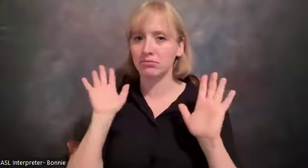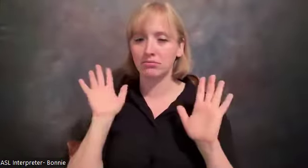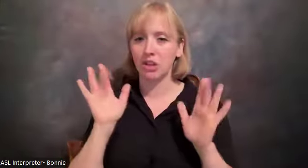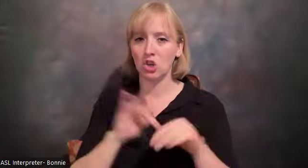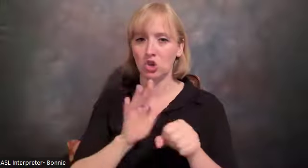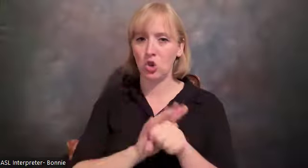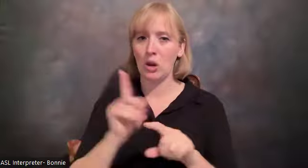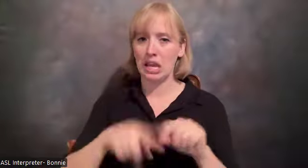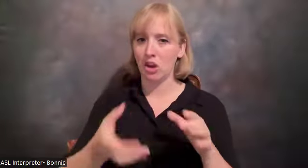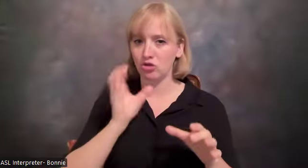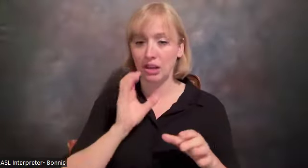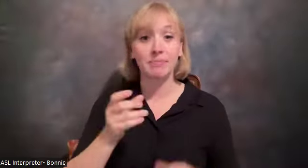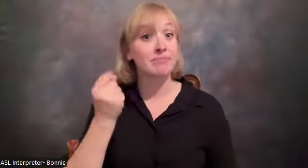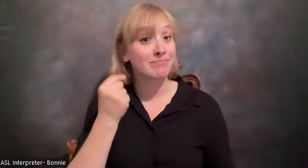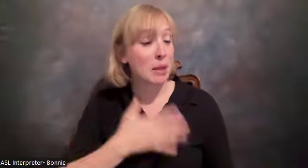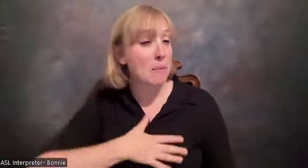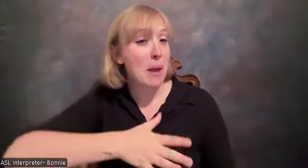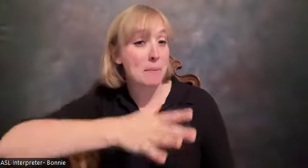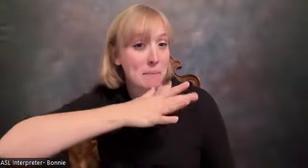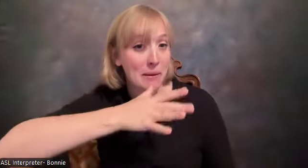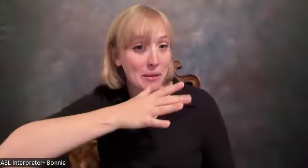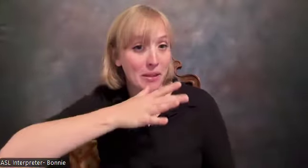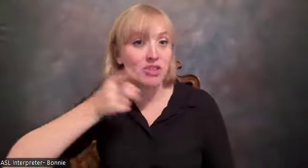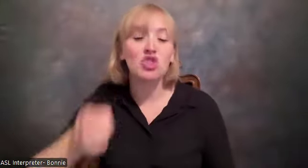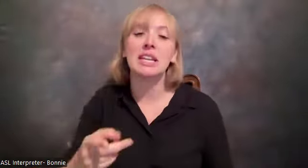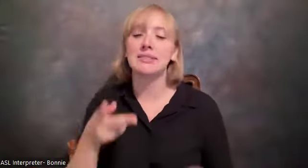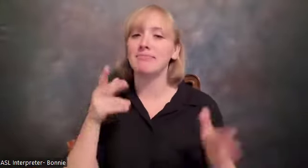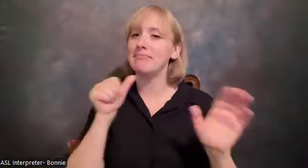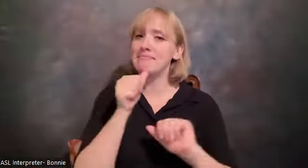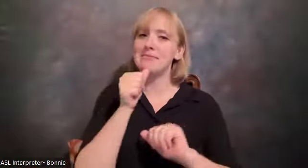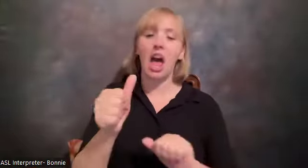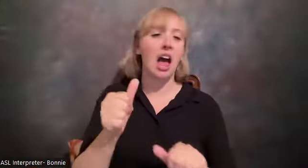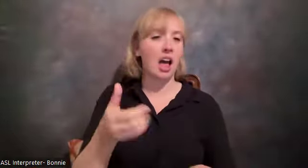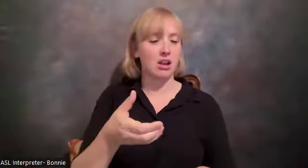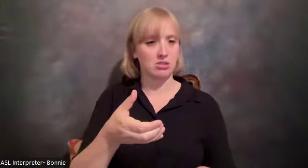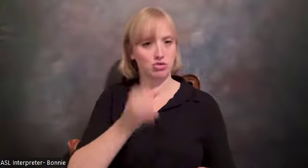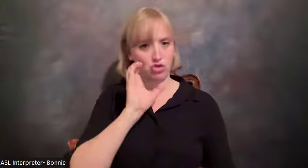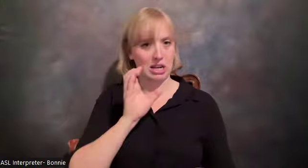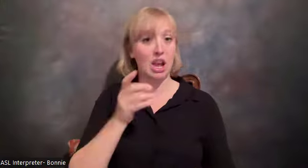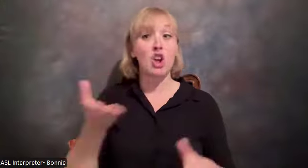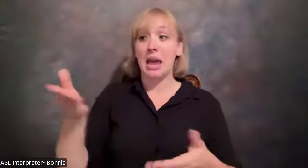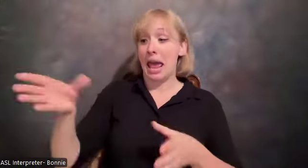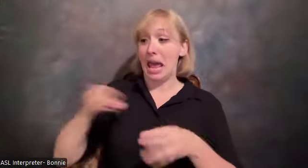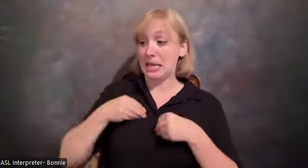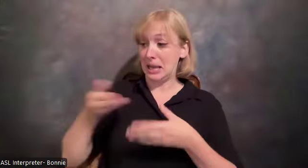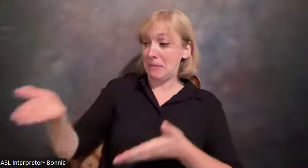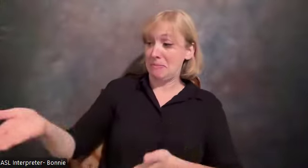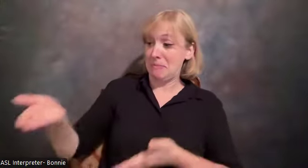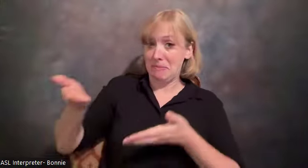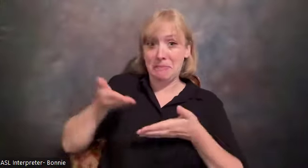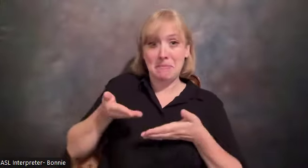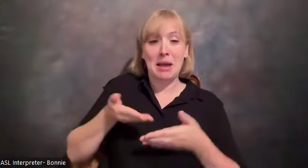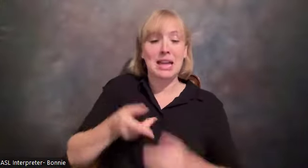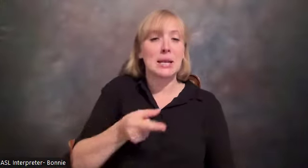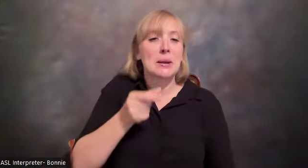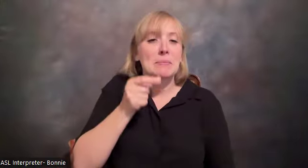my mother is like this professional non-drinker. She will accept your offer of the drink, but she will just barely put